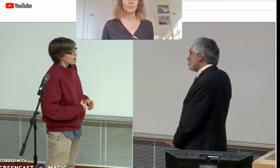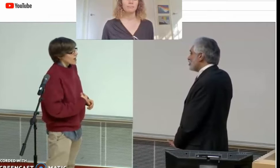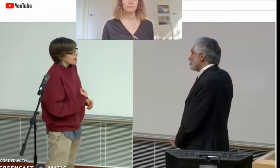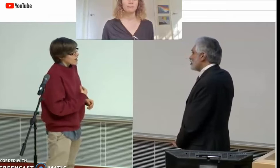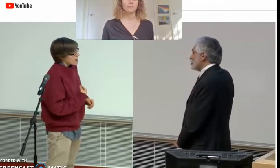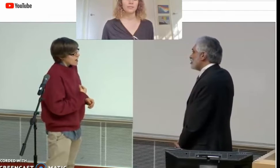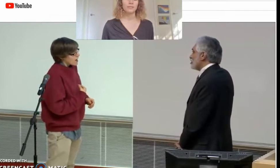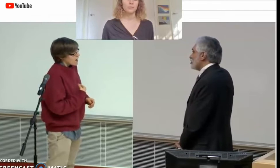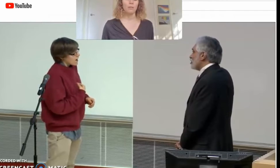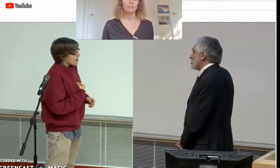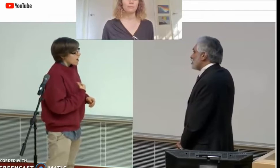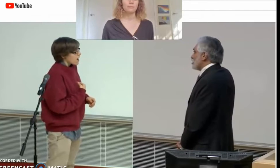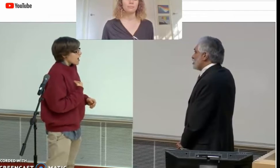that it's a problem.